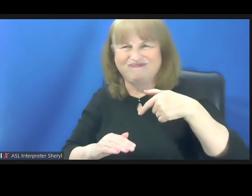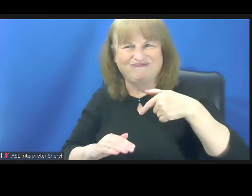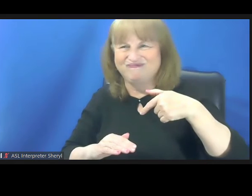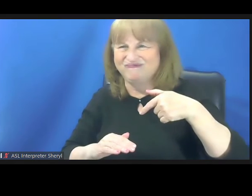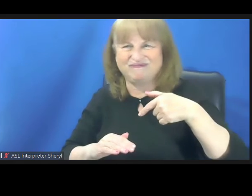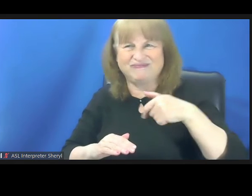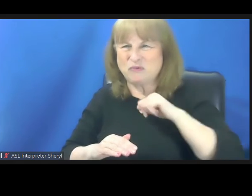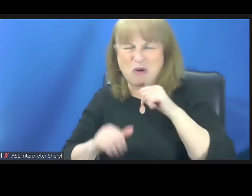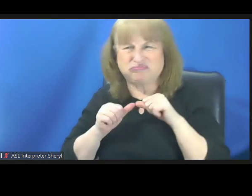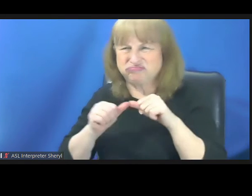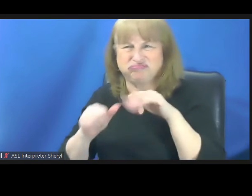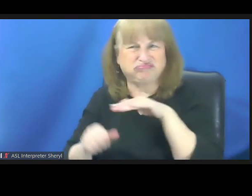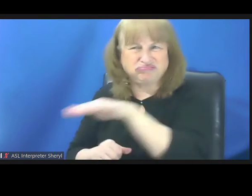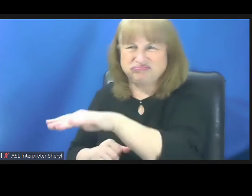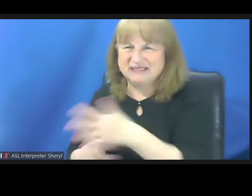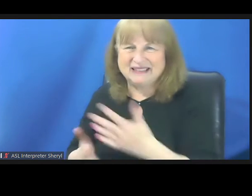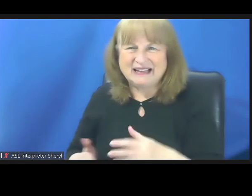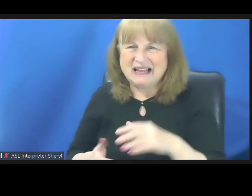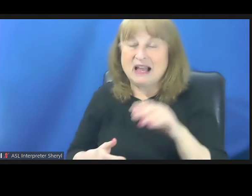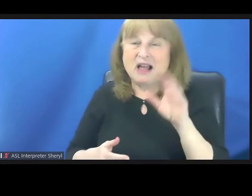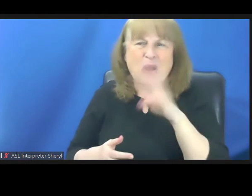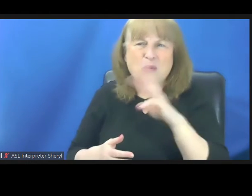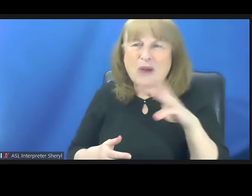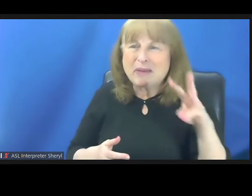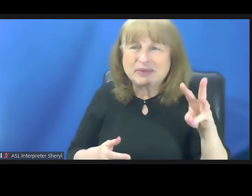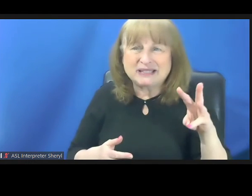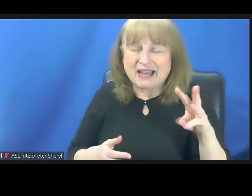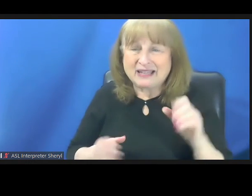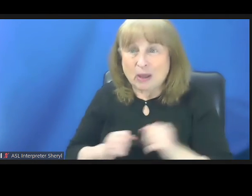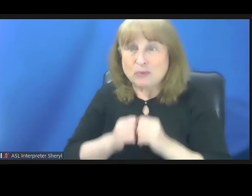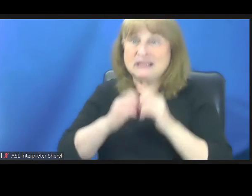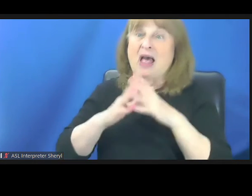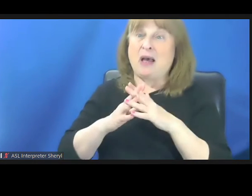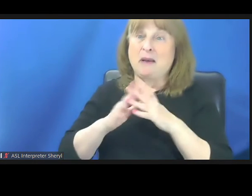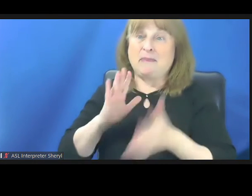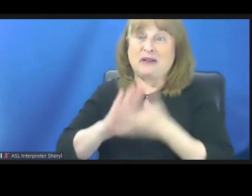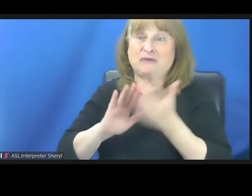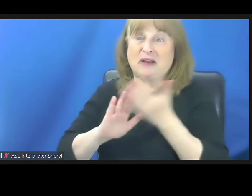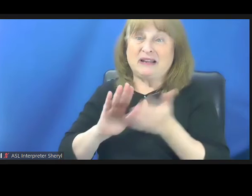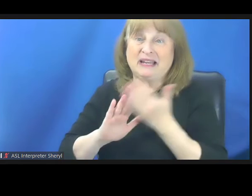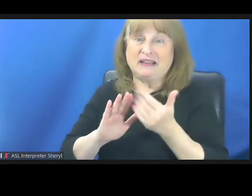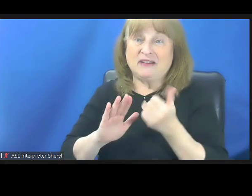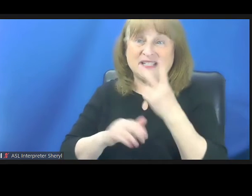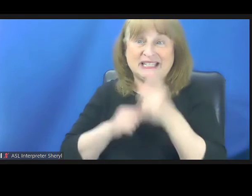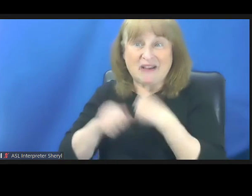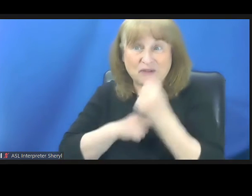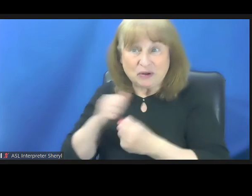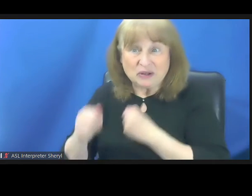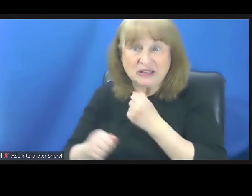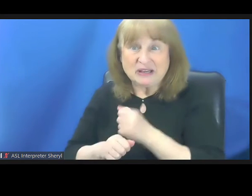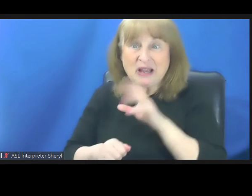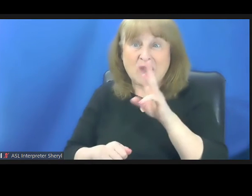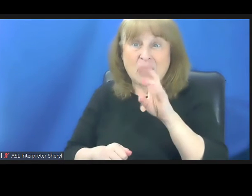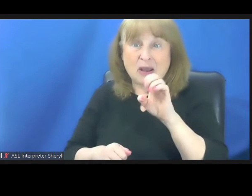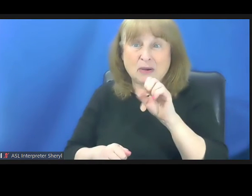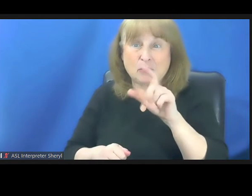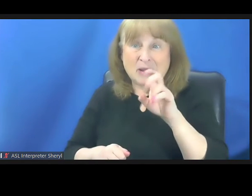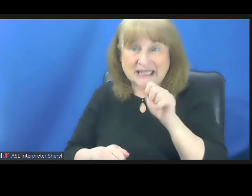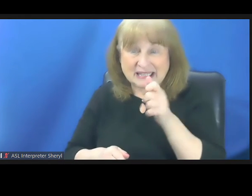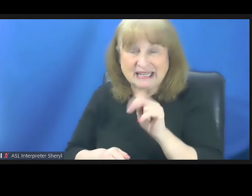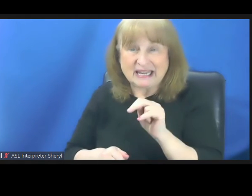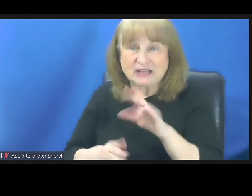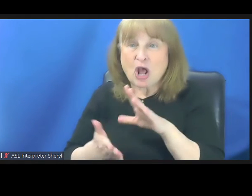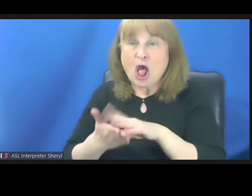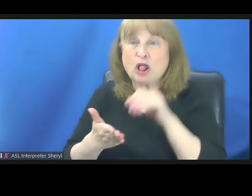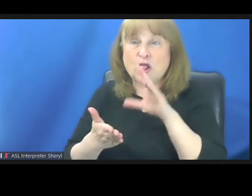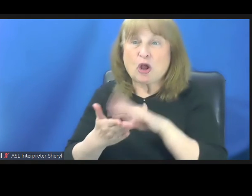know, we did a website that was up and running for several years at Wesleyan called Learning